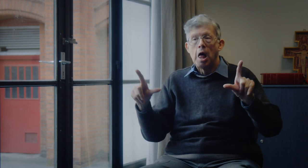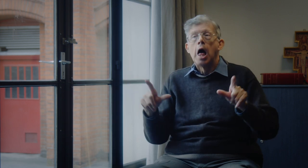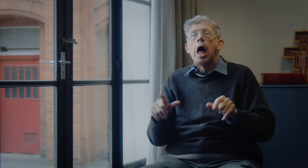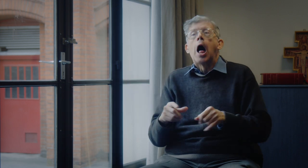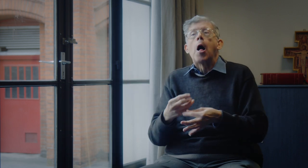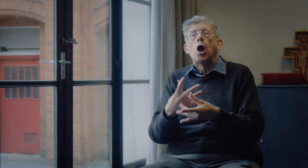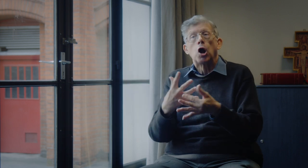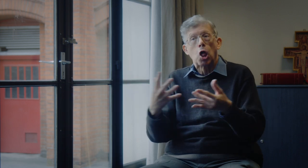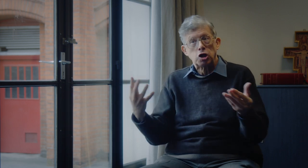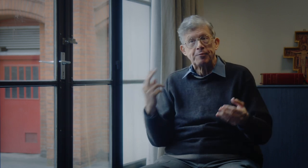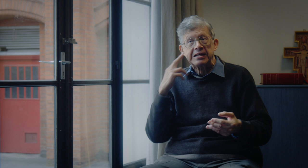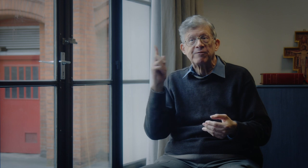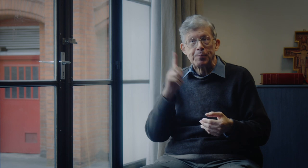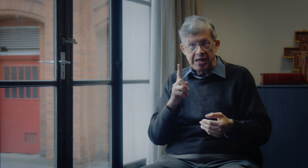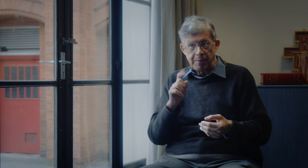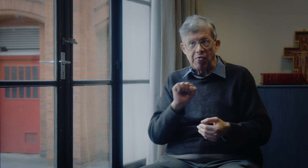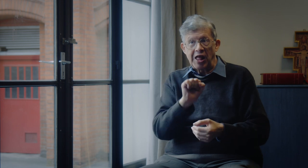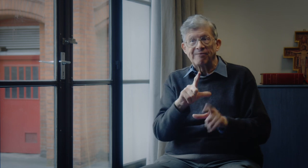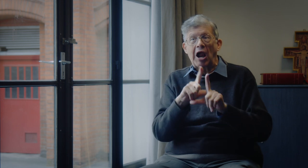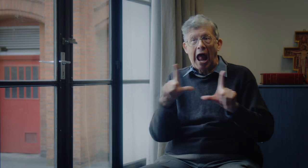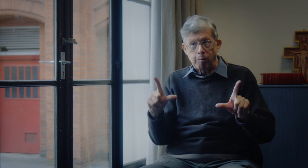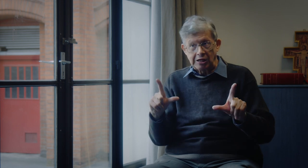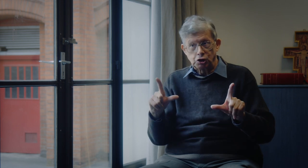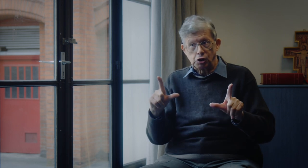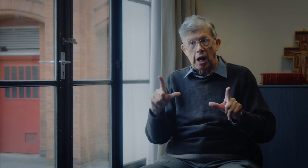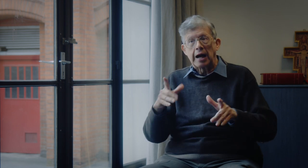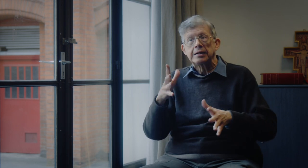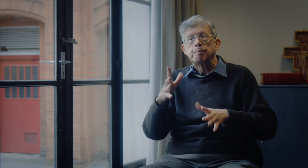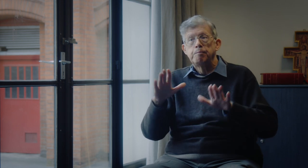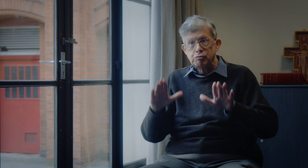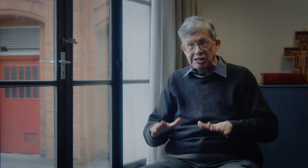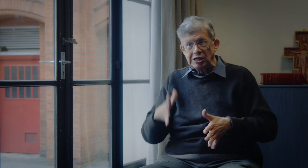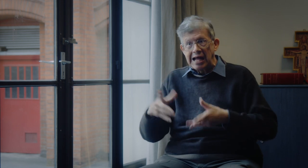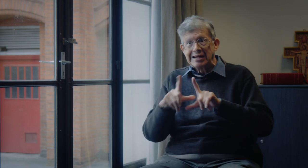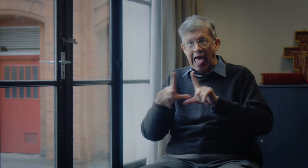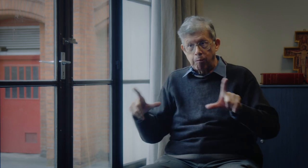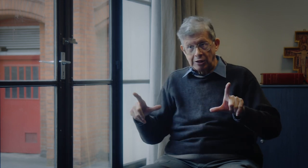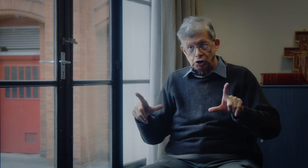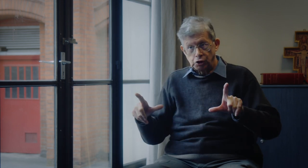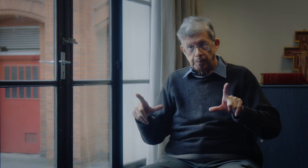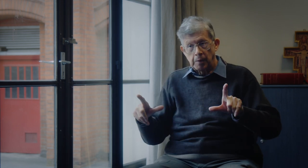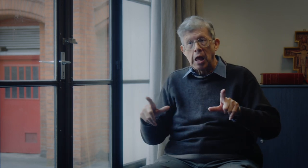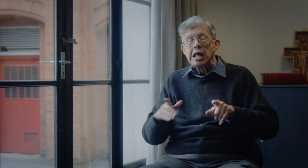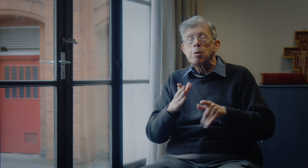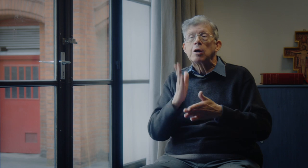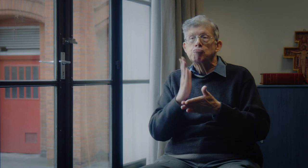And that means having it in sign language. For that's the language of deaf